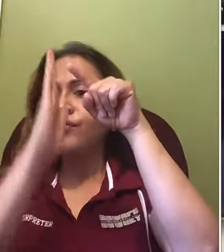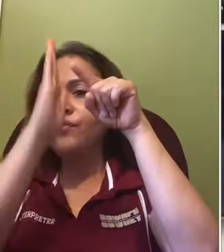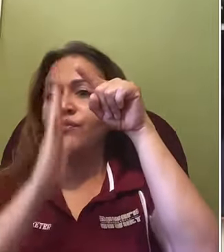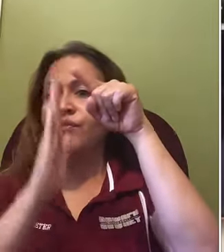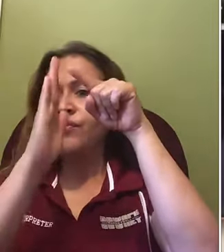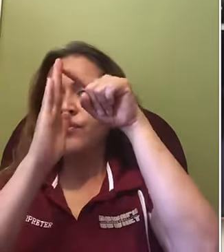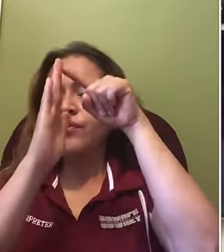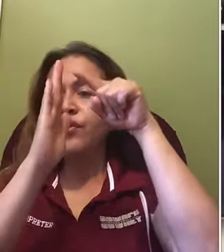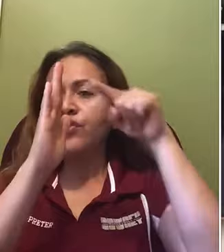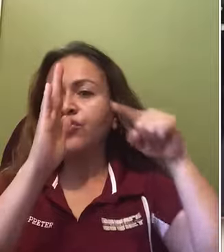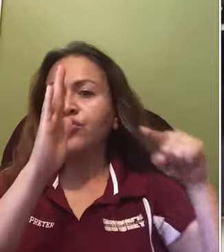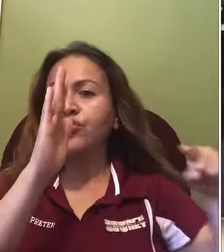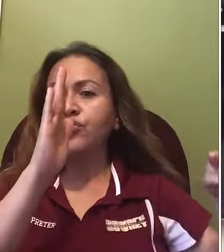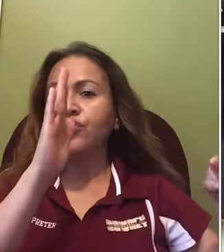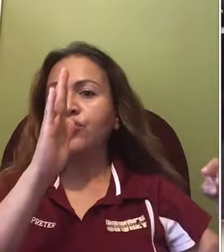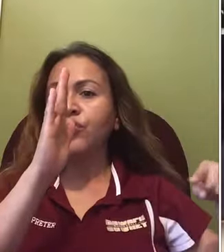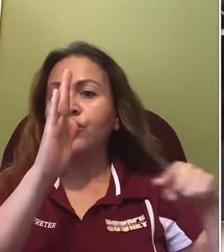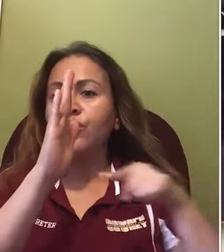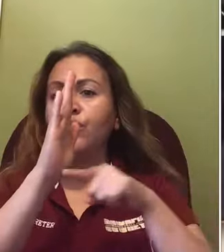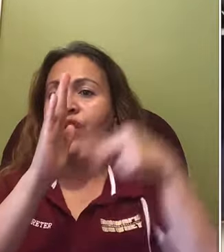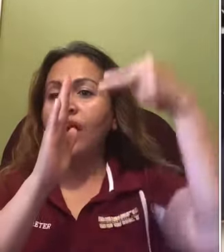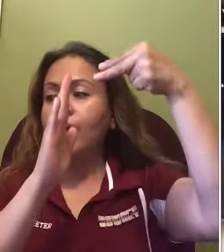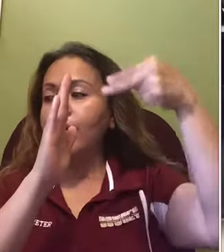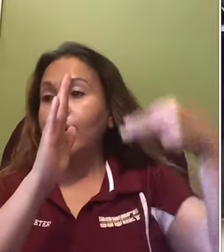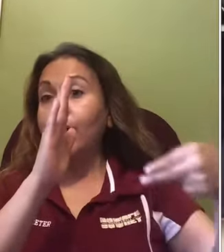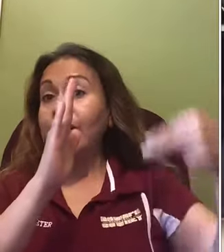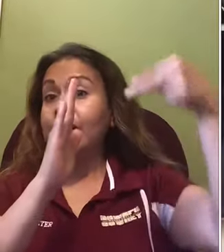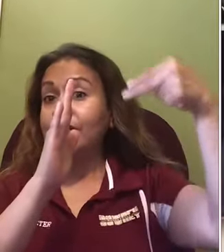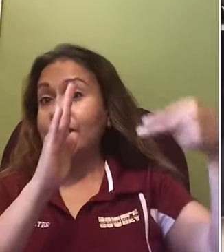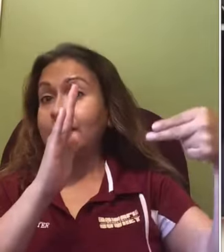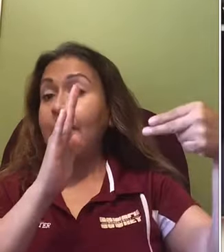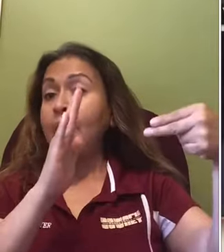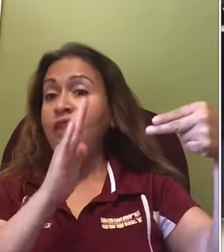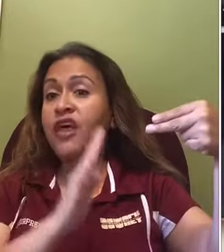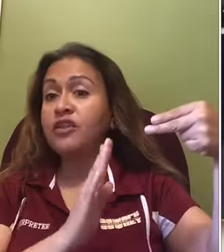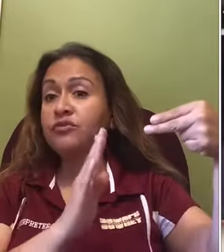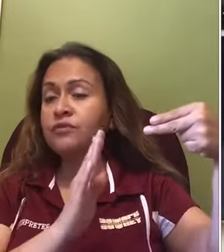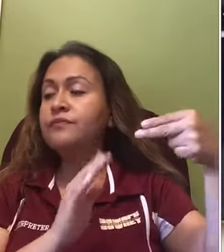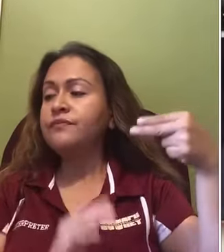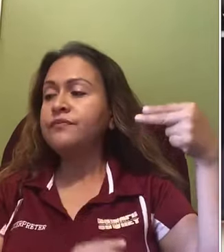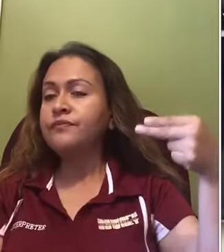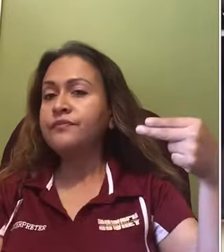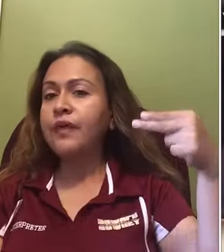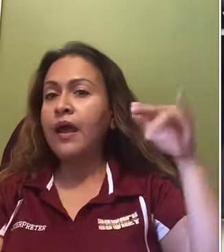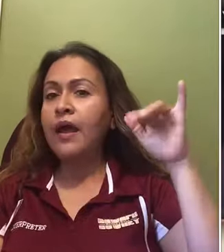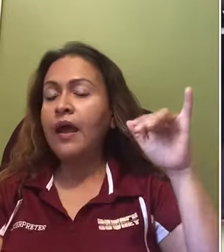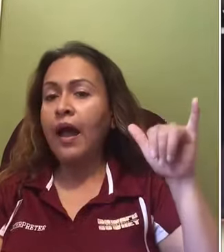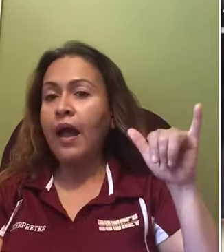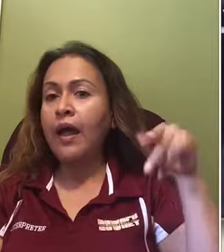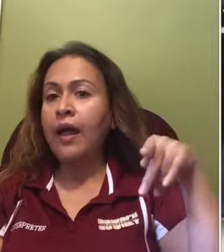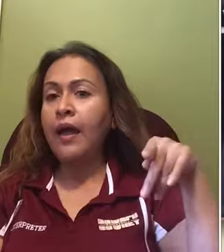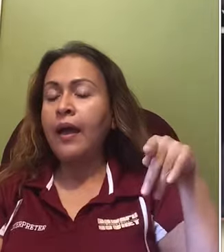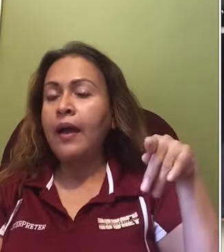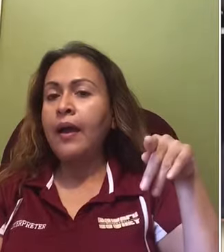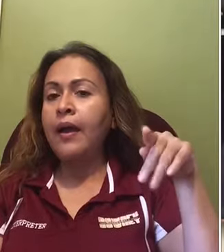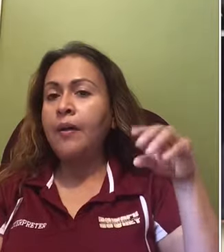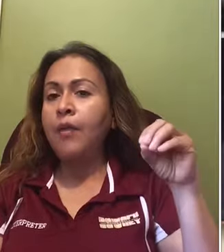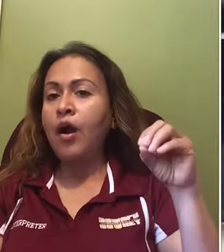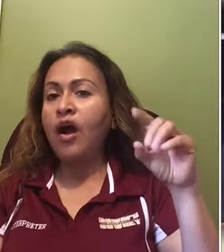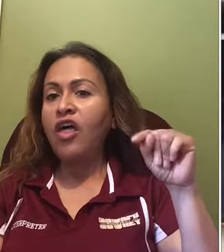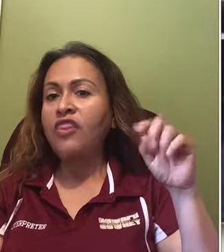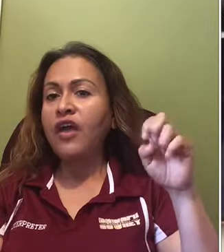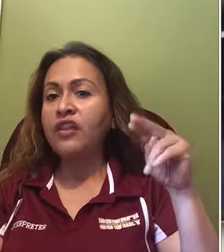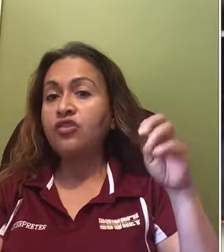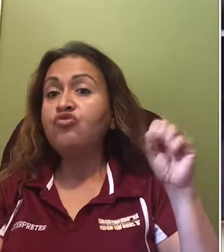Everything we're dealing with, these are going to be right triangles. Let's say the hypotenuse has length 4.